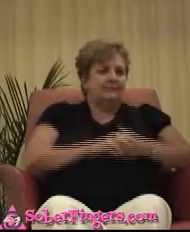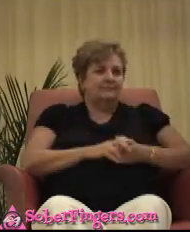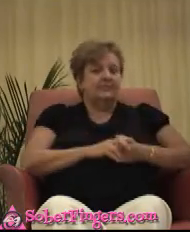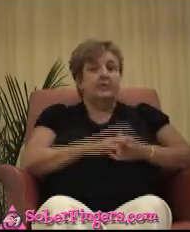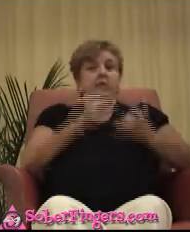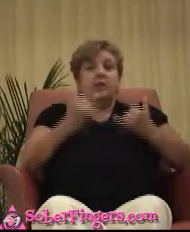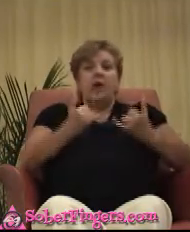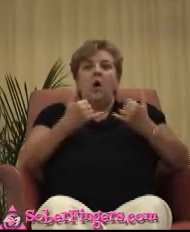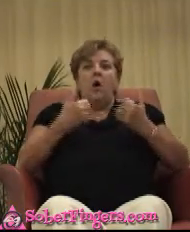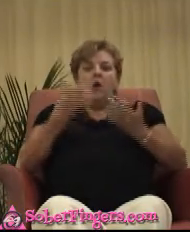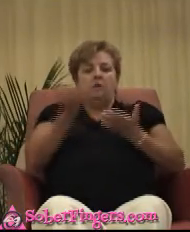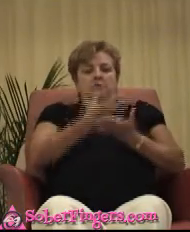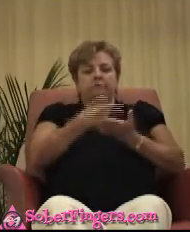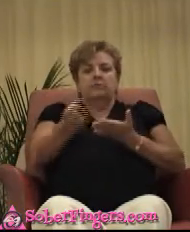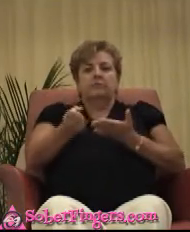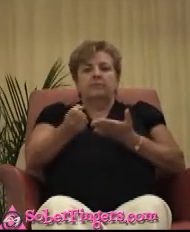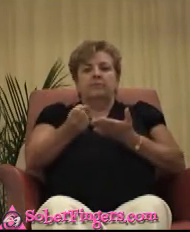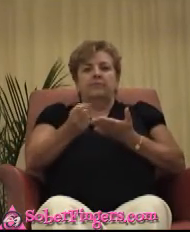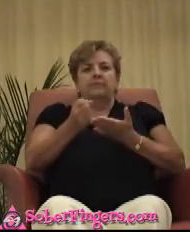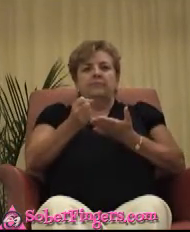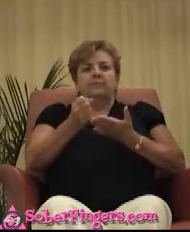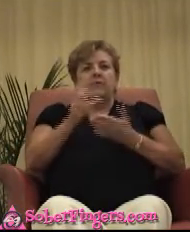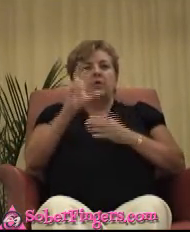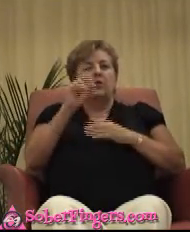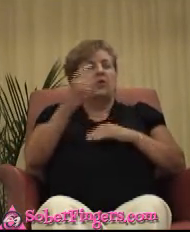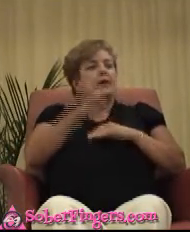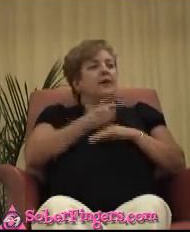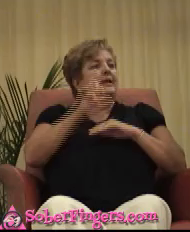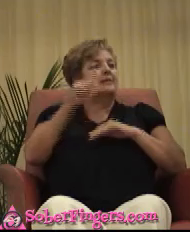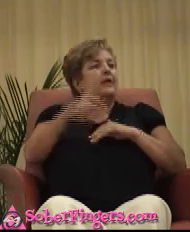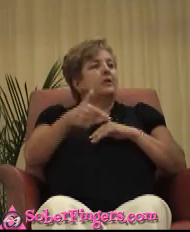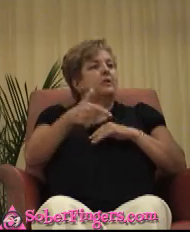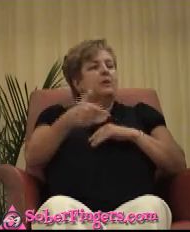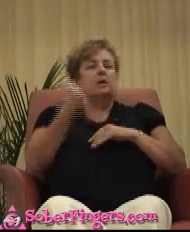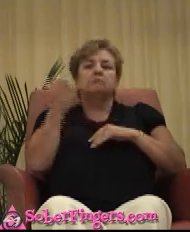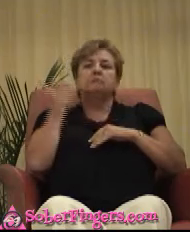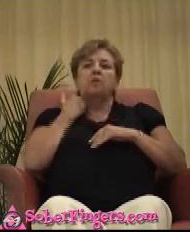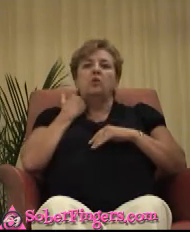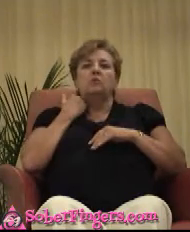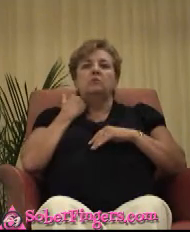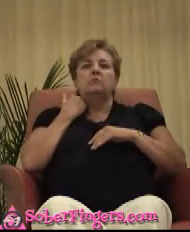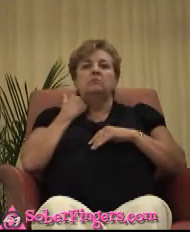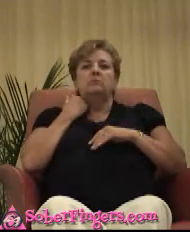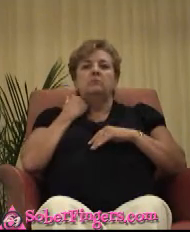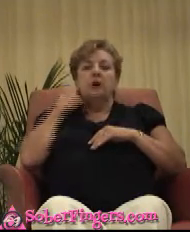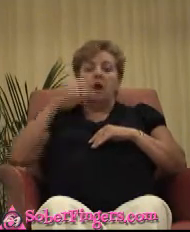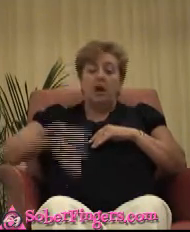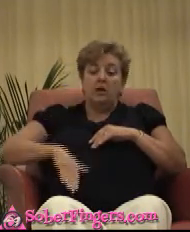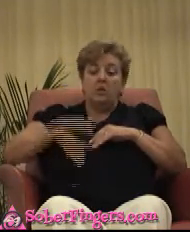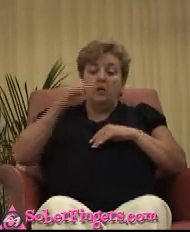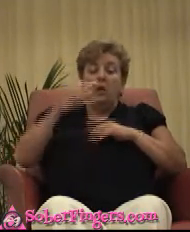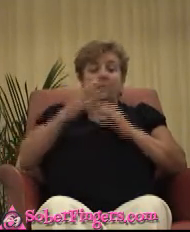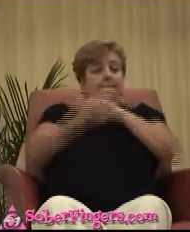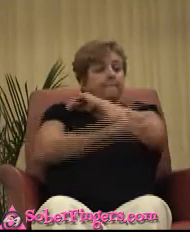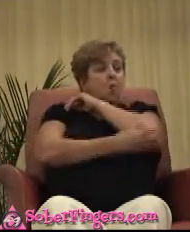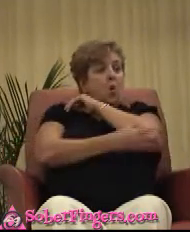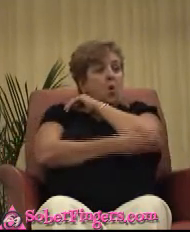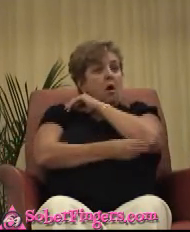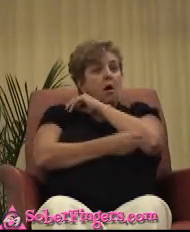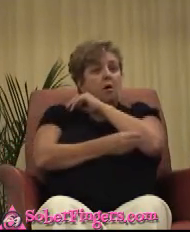30 days, we were broke. I had grown up poor. I had managed to achieve a comfortable level of living, and now everything that I had managed